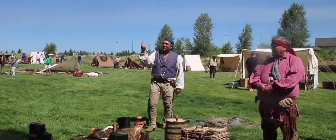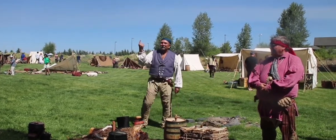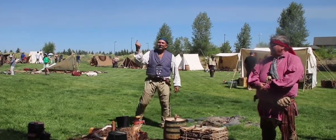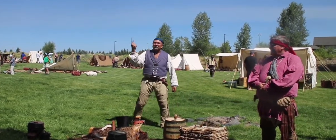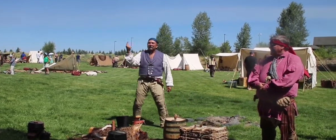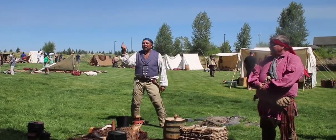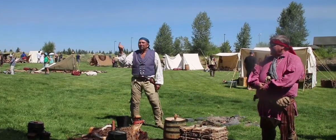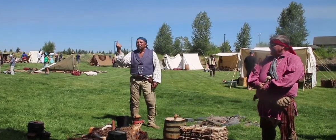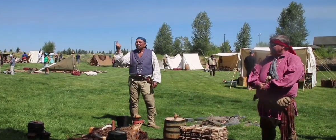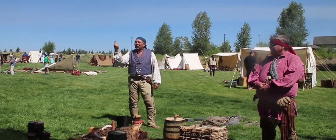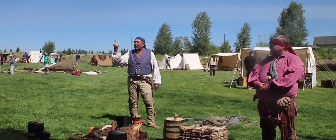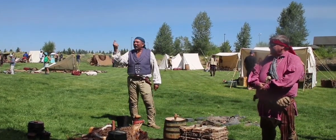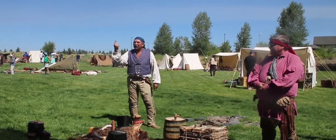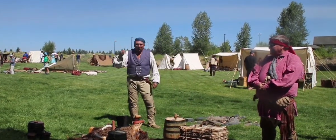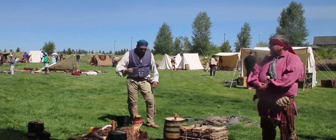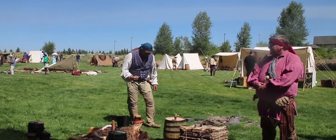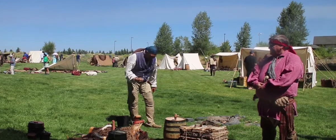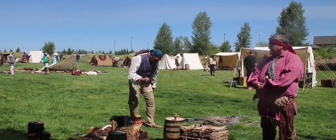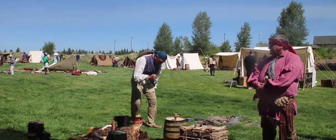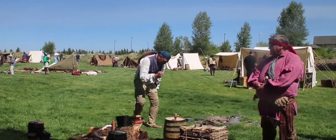is this? Man. And I did this.